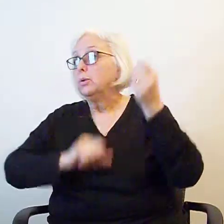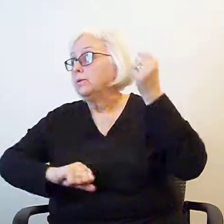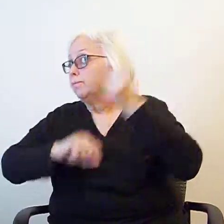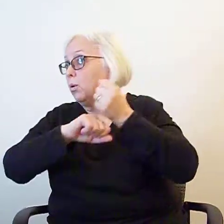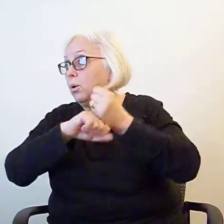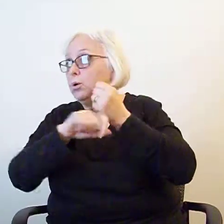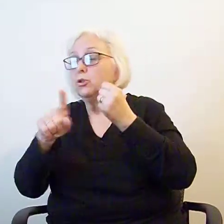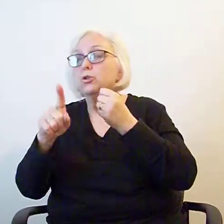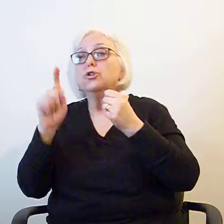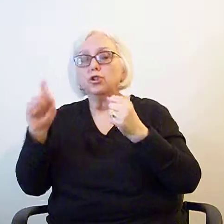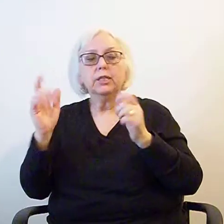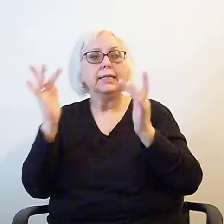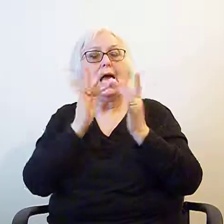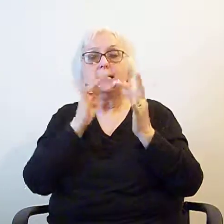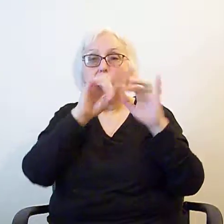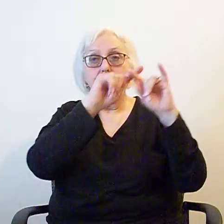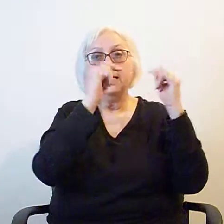should contact your team lead,